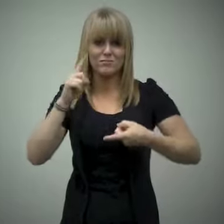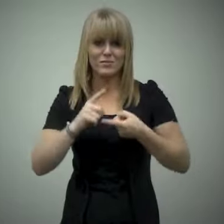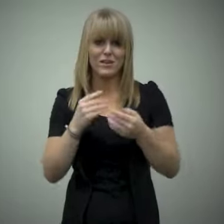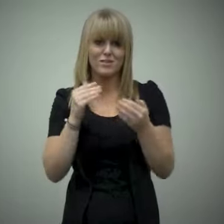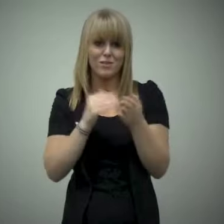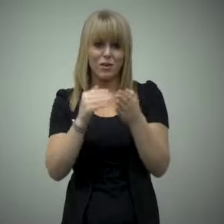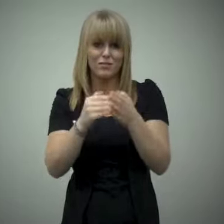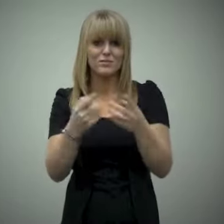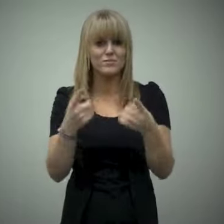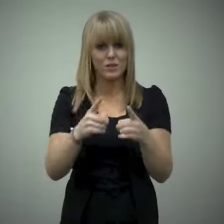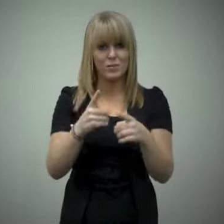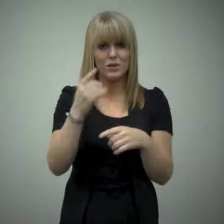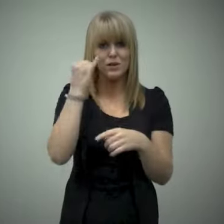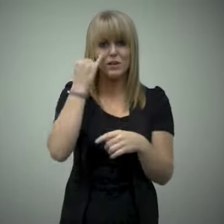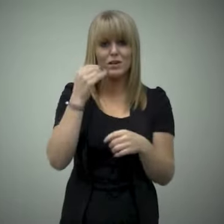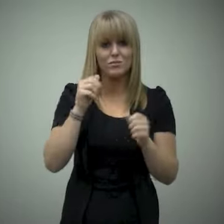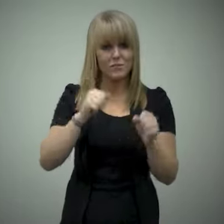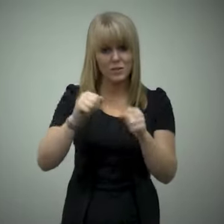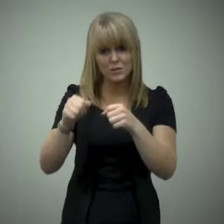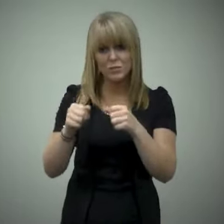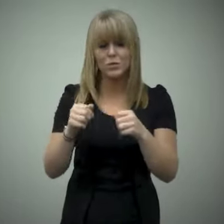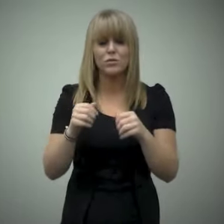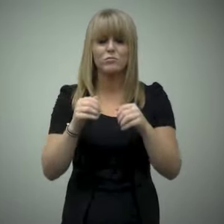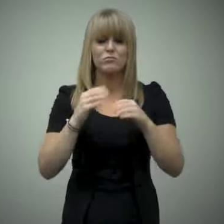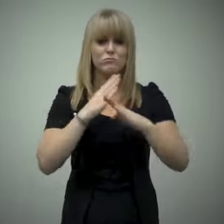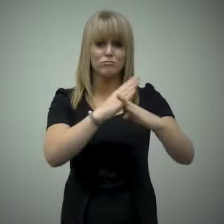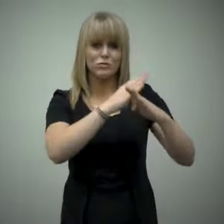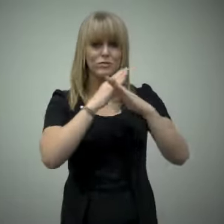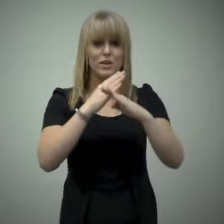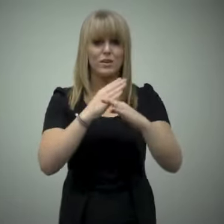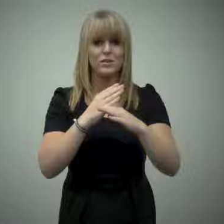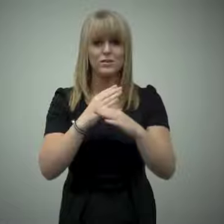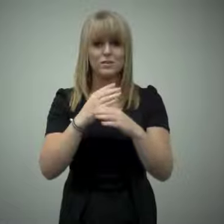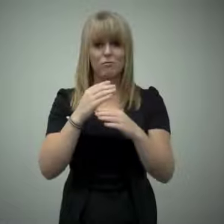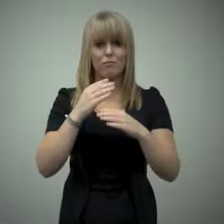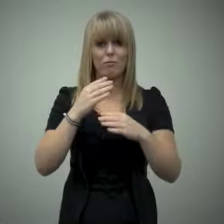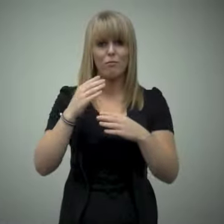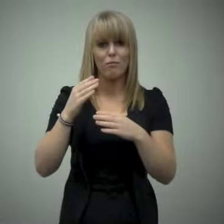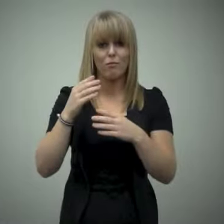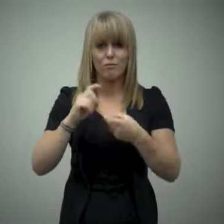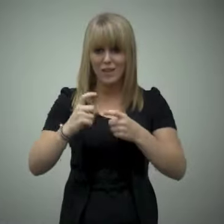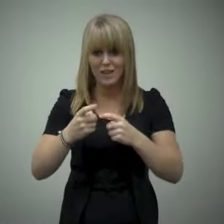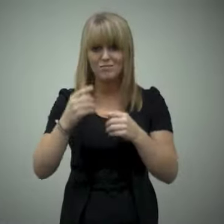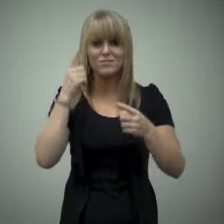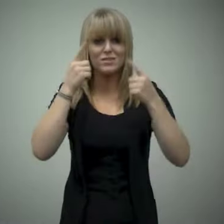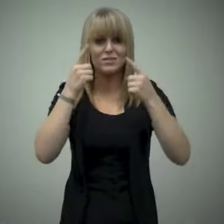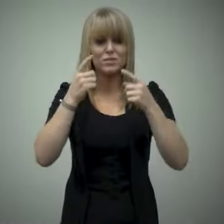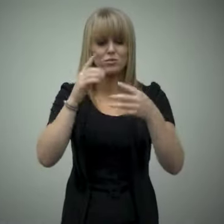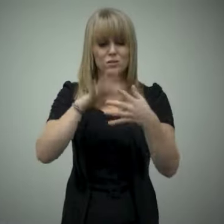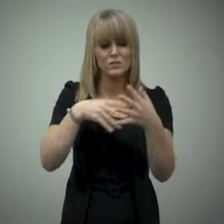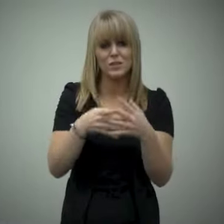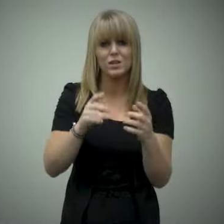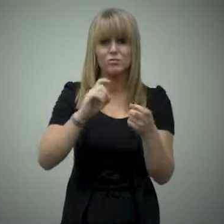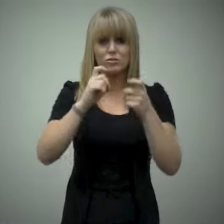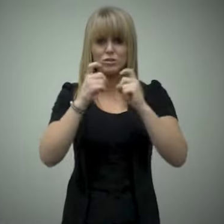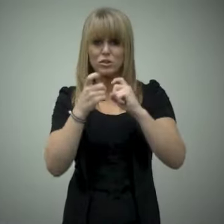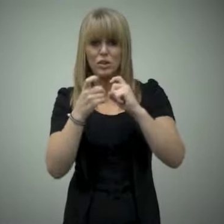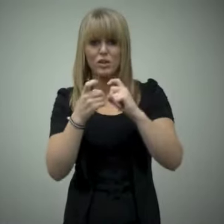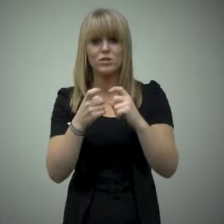Consider alternating schedules, movements, or positions before pain sets in. Habits can be the earliest indicators